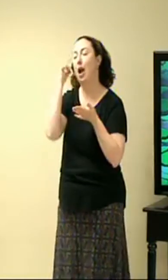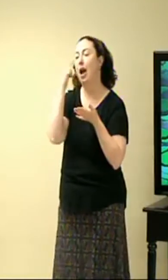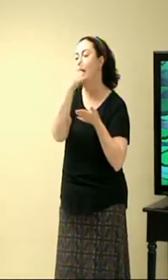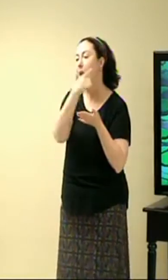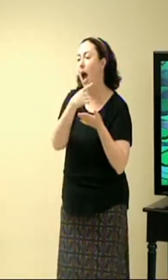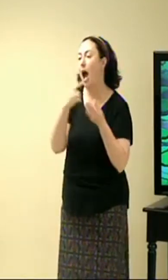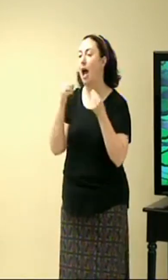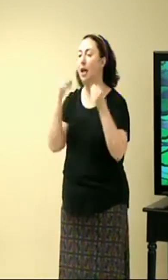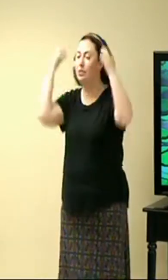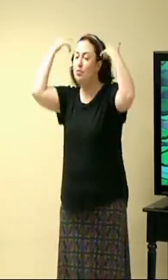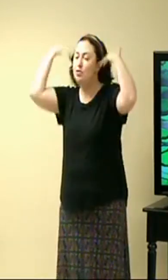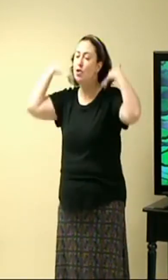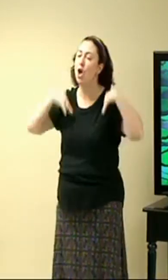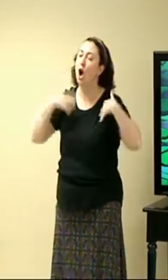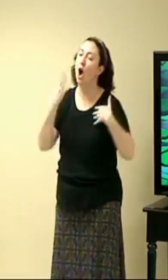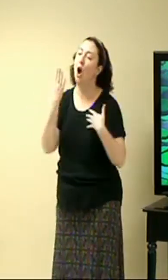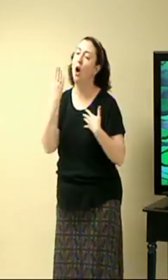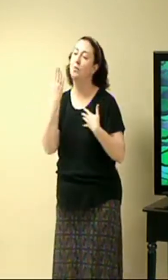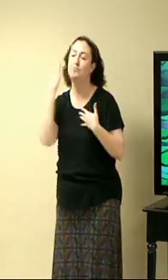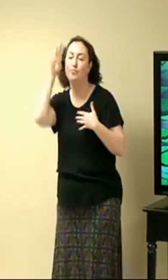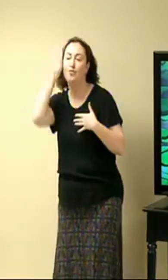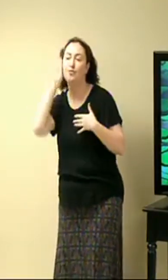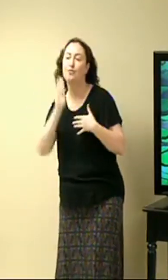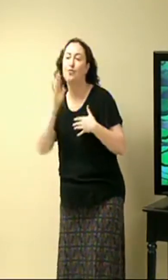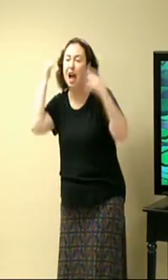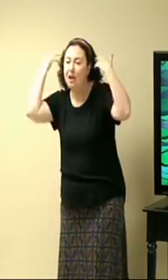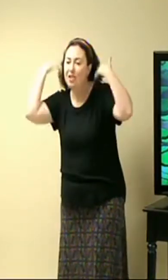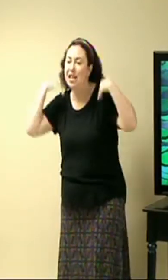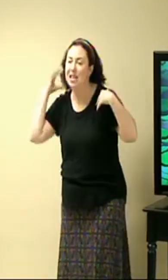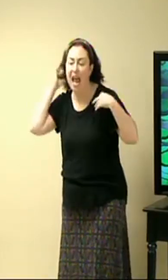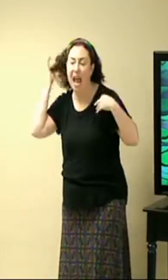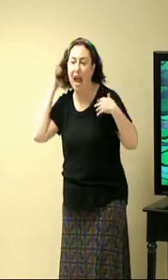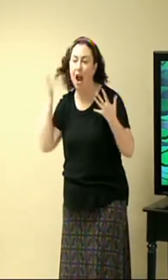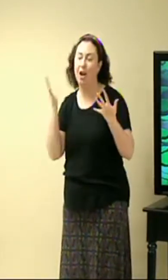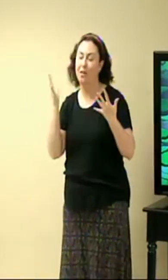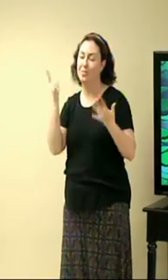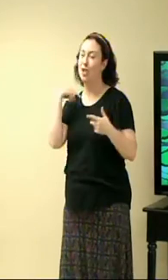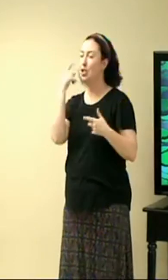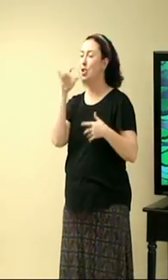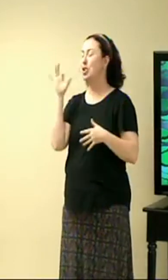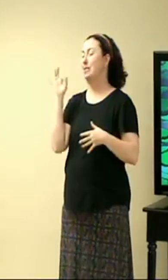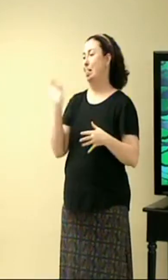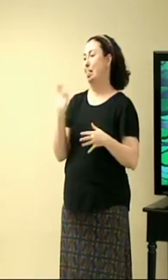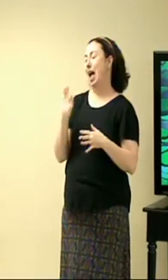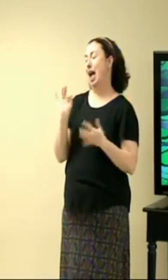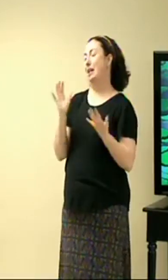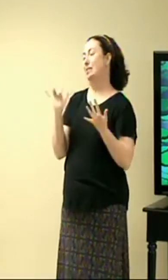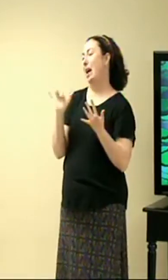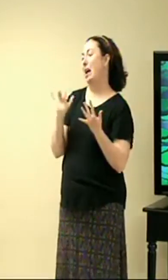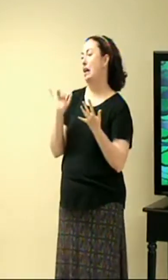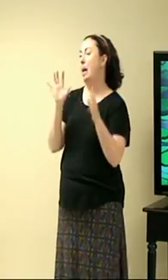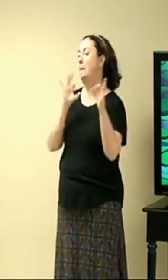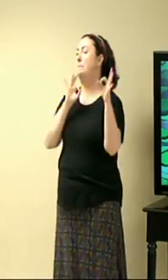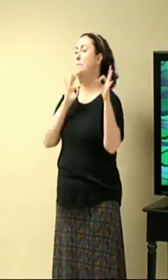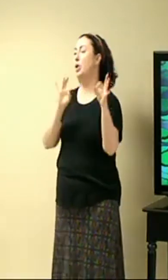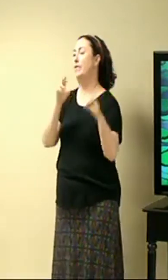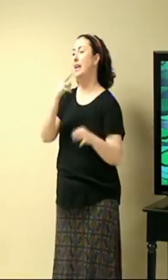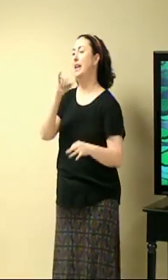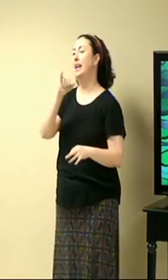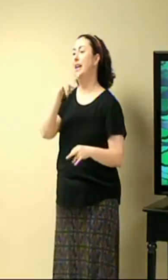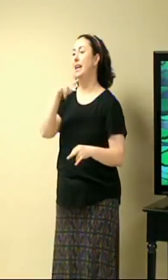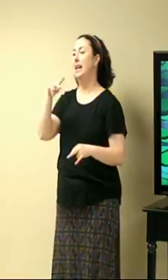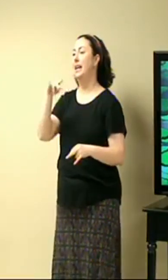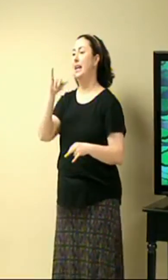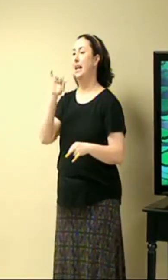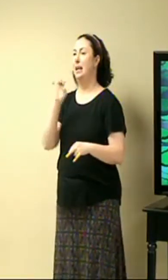guy protesting the Vietnam War. He would have been a perfect hippie, minus the drugs, because Jesus didn't do drugs. But our view of Jesus is that he